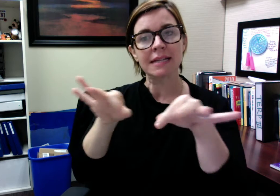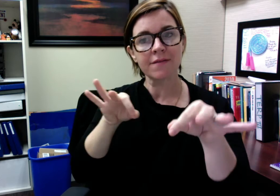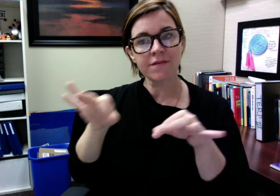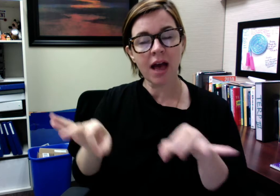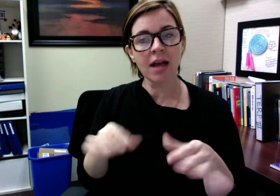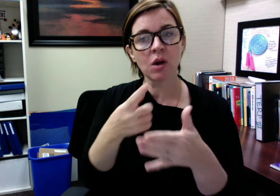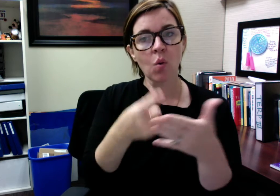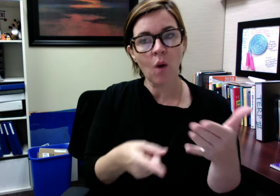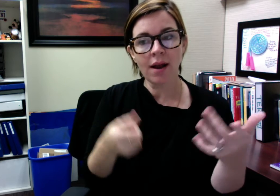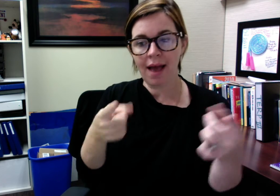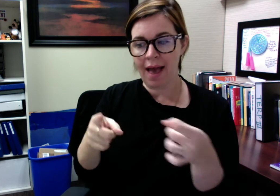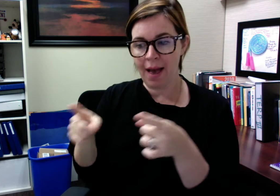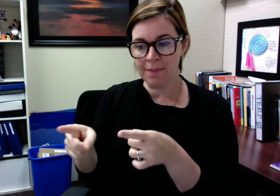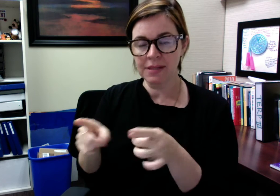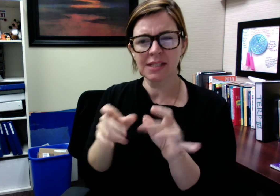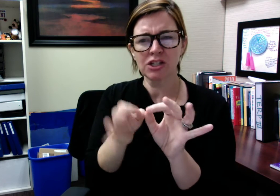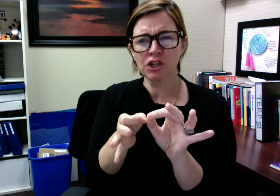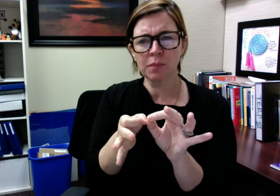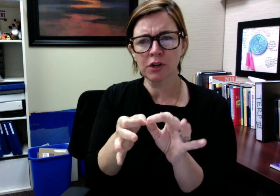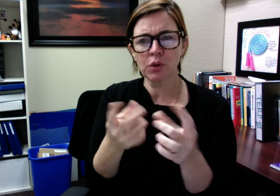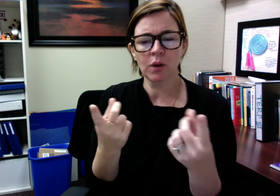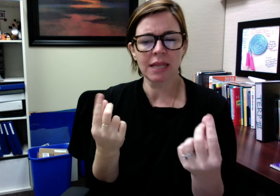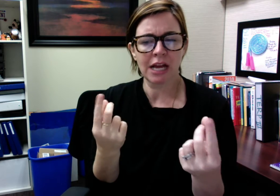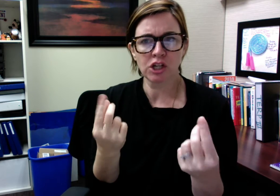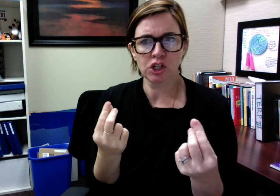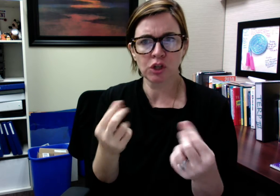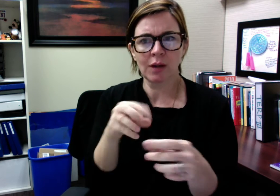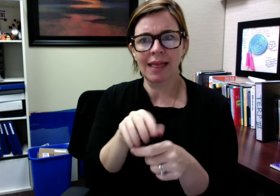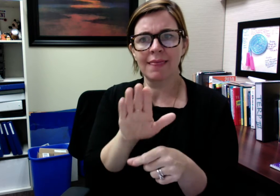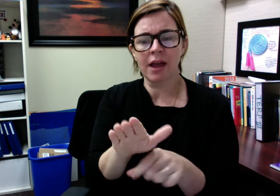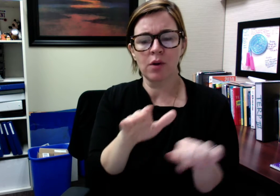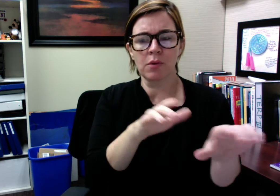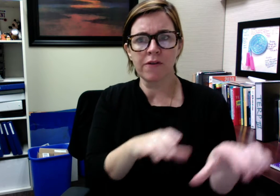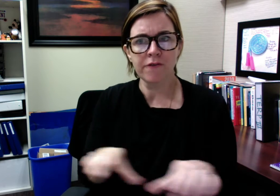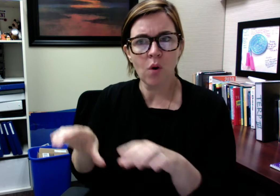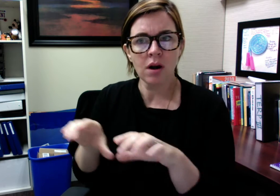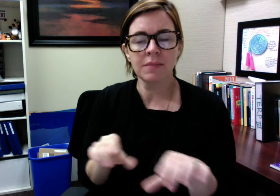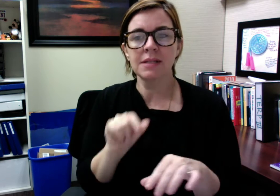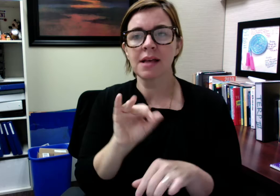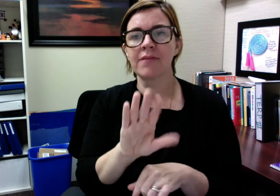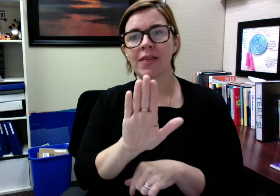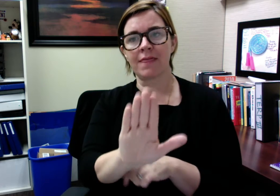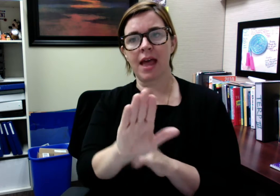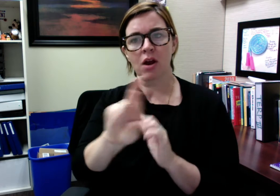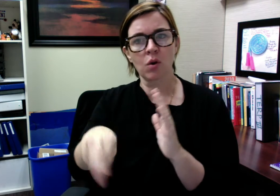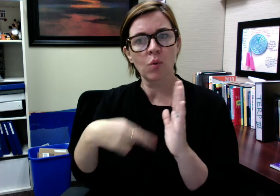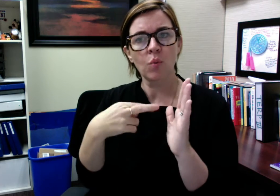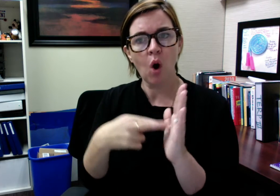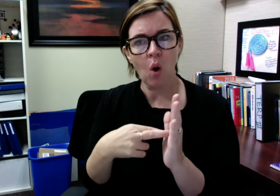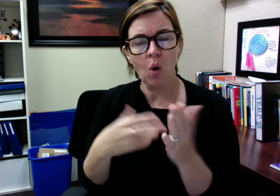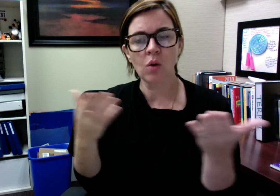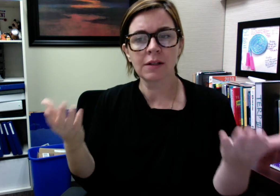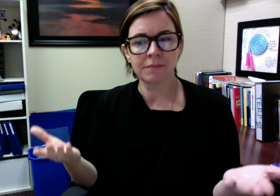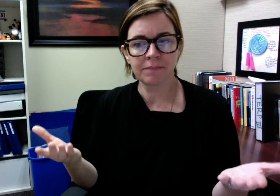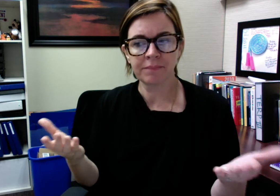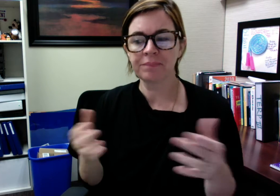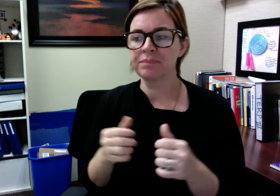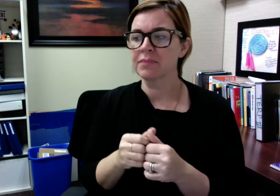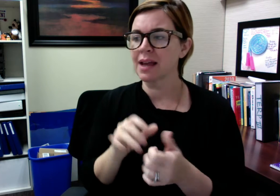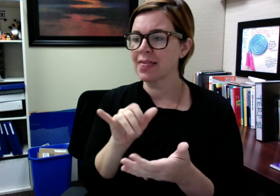the performance of his or her role. That is, the tasks and